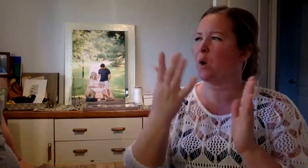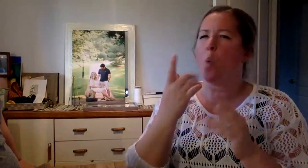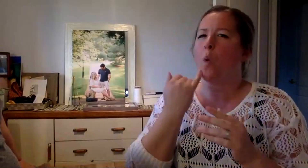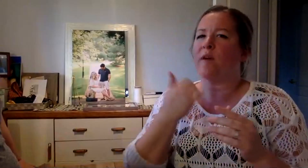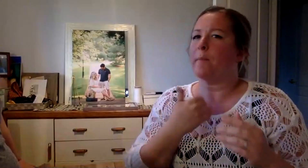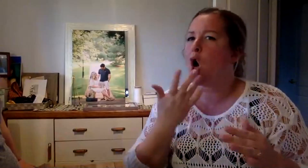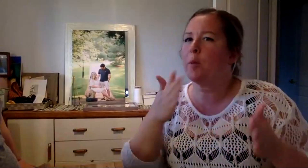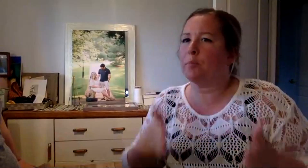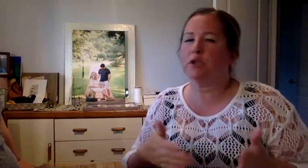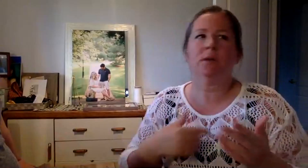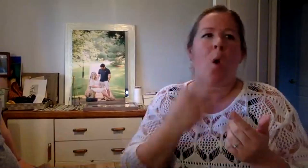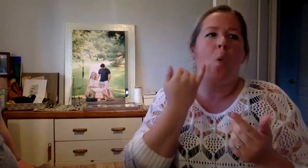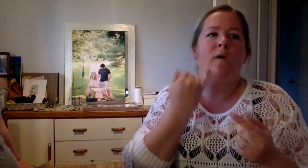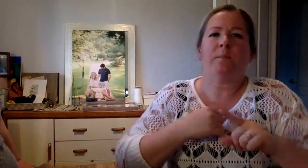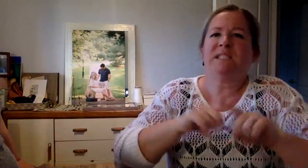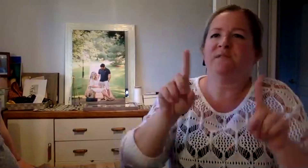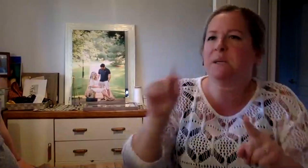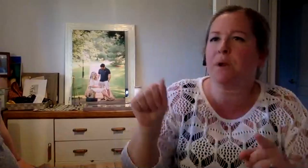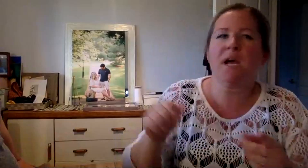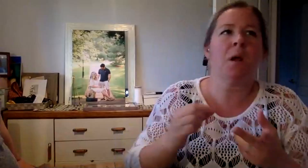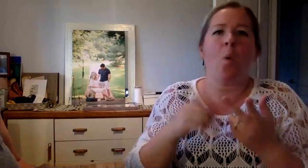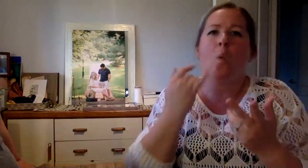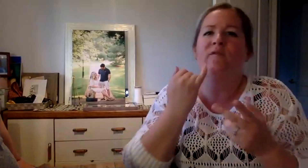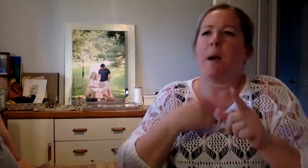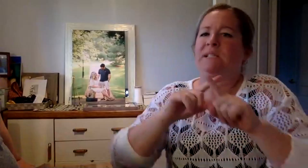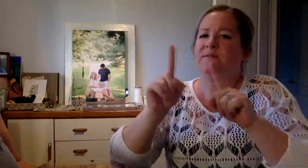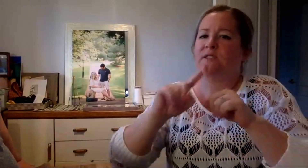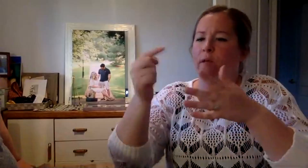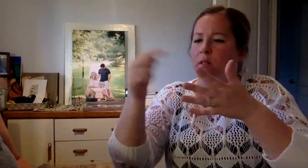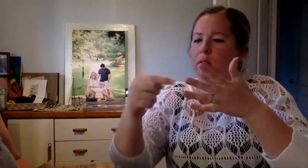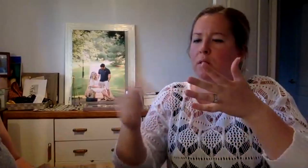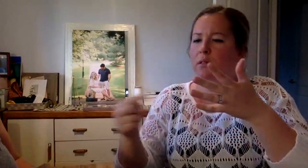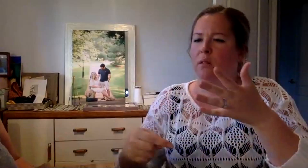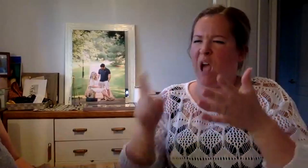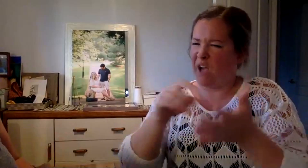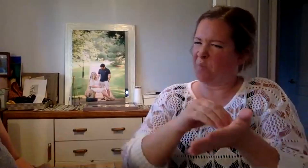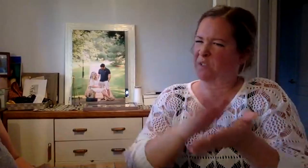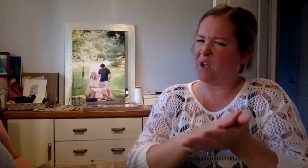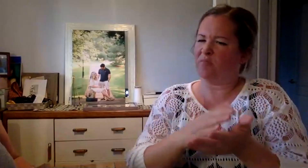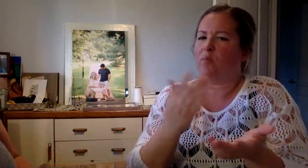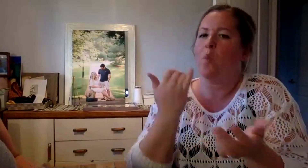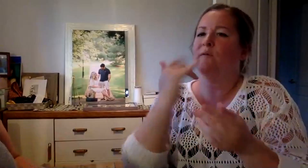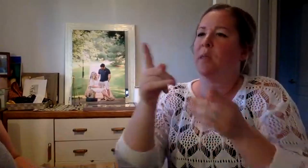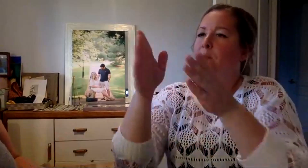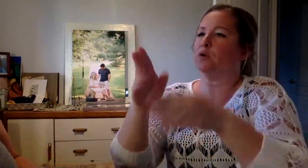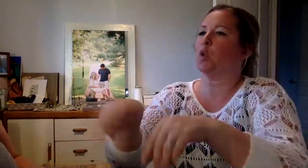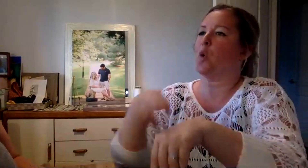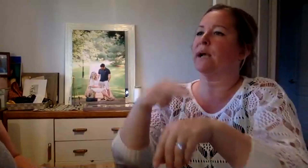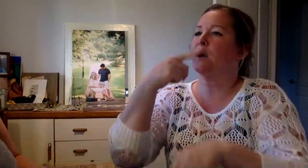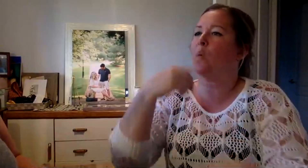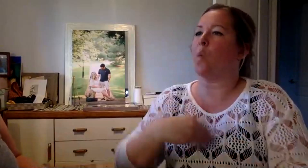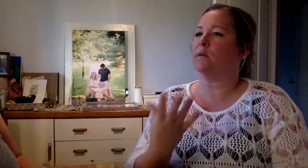put, why do I have to tell you that I'm deaf? Or why should anyone with any type of disability, whatever, anything, do I have to put that